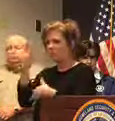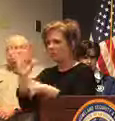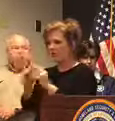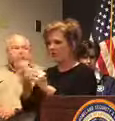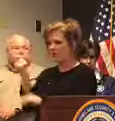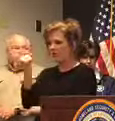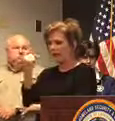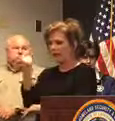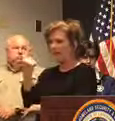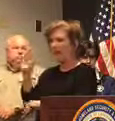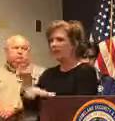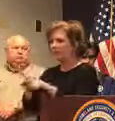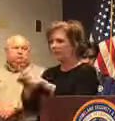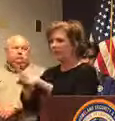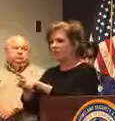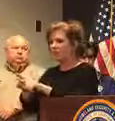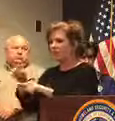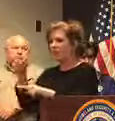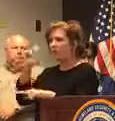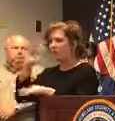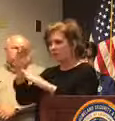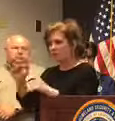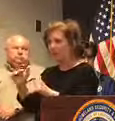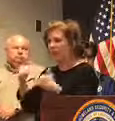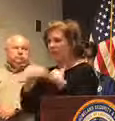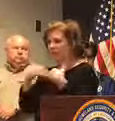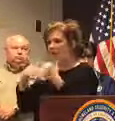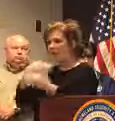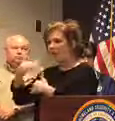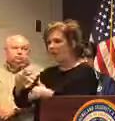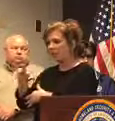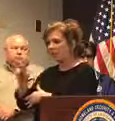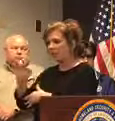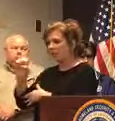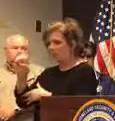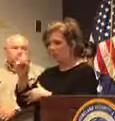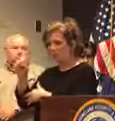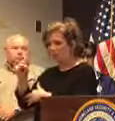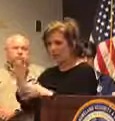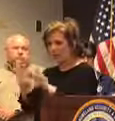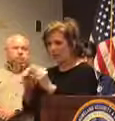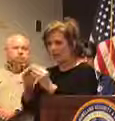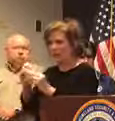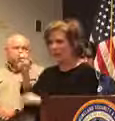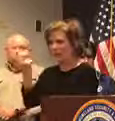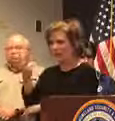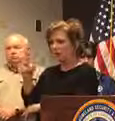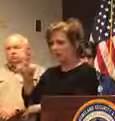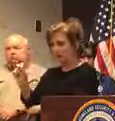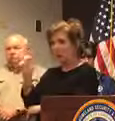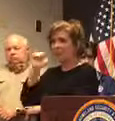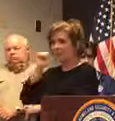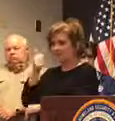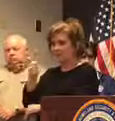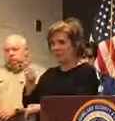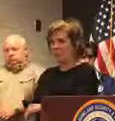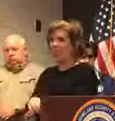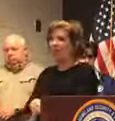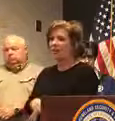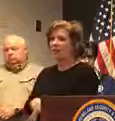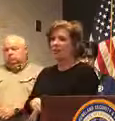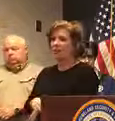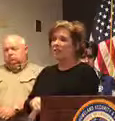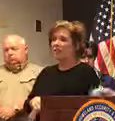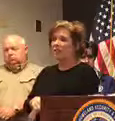ahead and give you notice now that we anticipate having our next press availability at 12:30 tomorrow. Now,